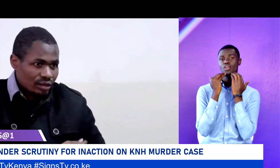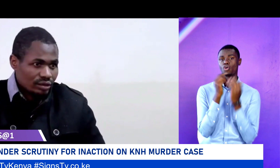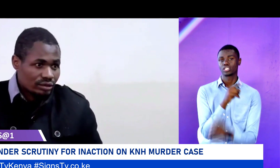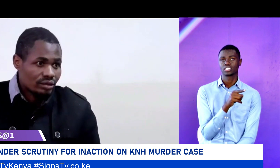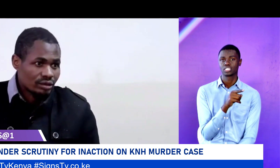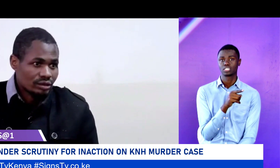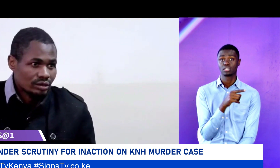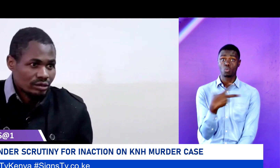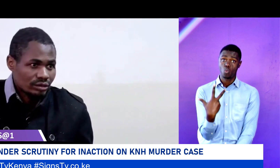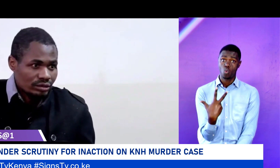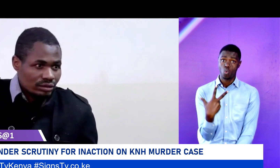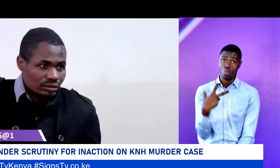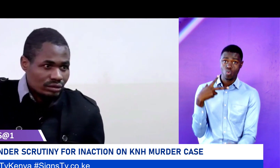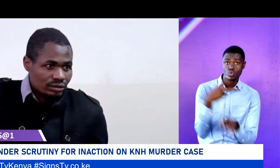Unadunga kwa mwili.